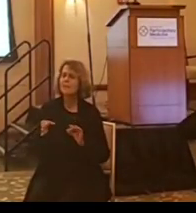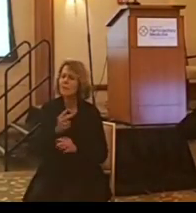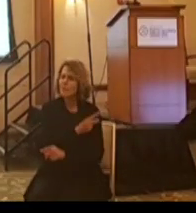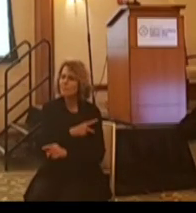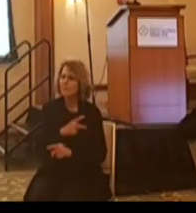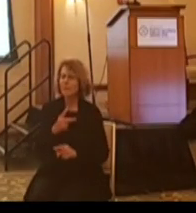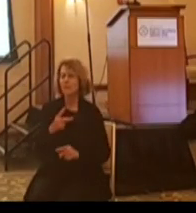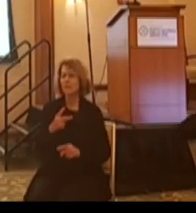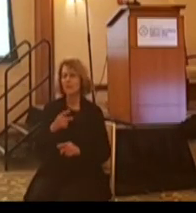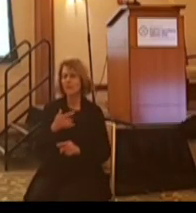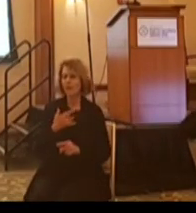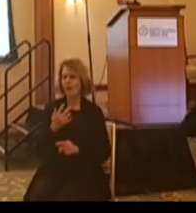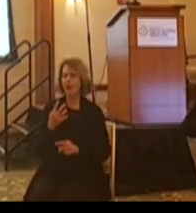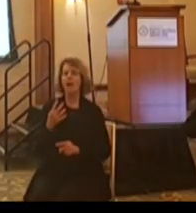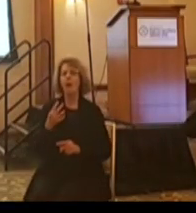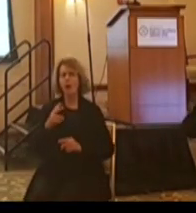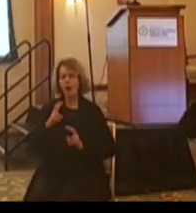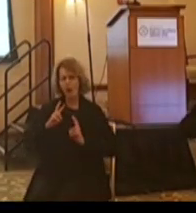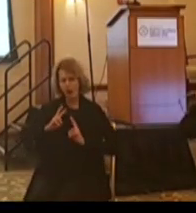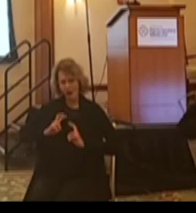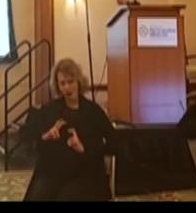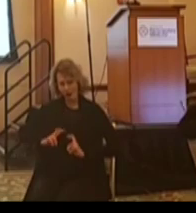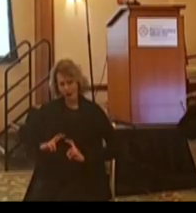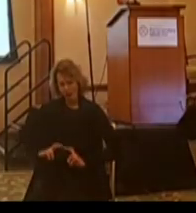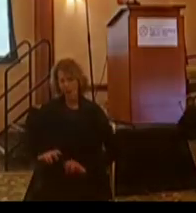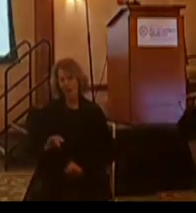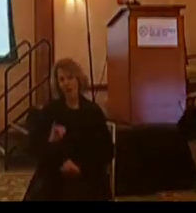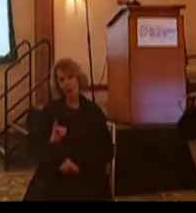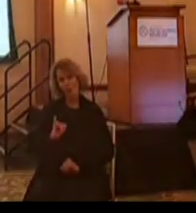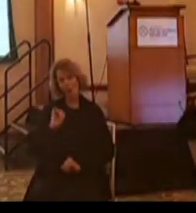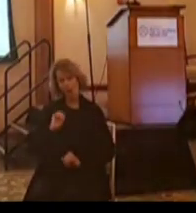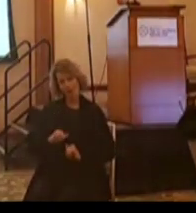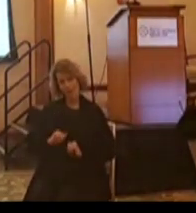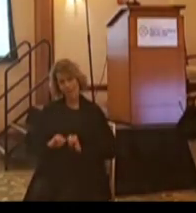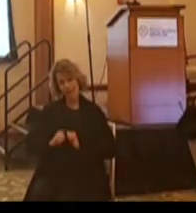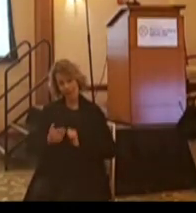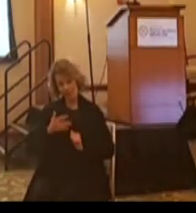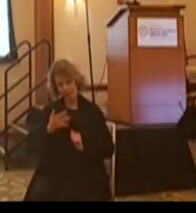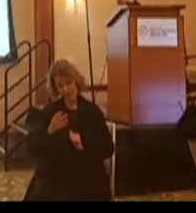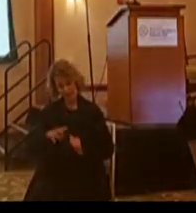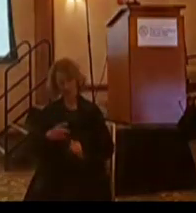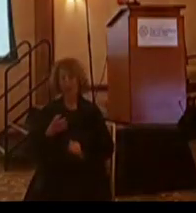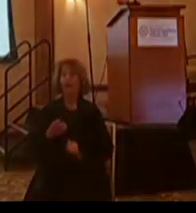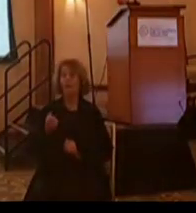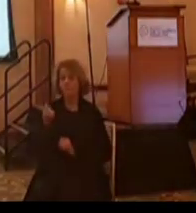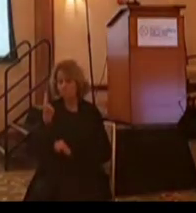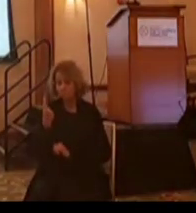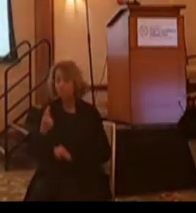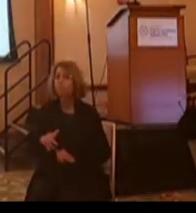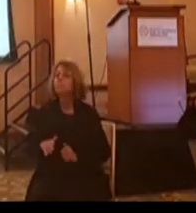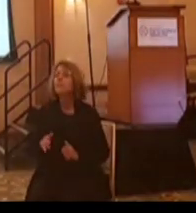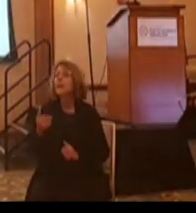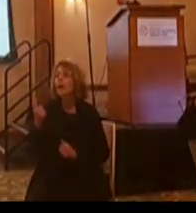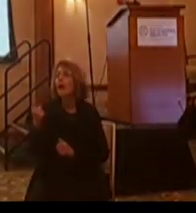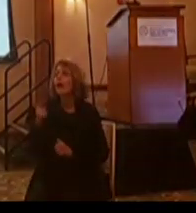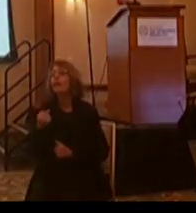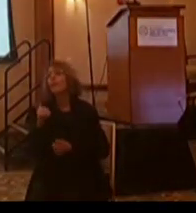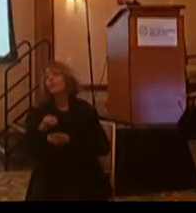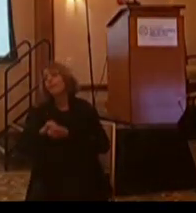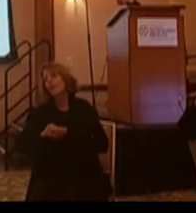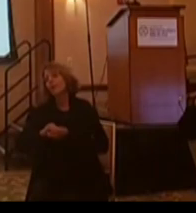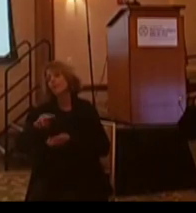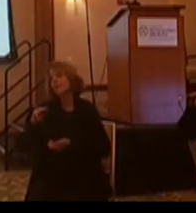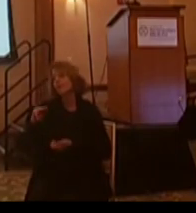into the conversation with the clinician. Our partners at Mayo Clinic in Victor's research group, the care unit,